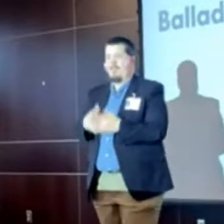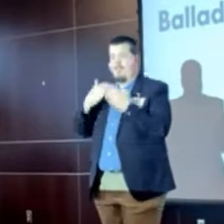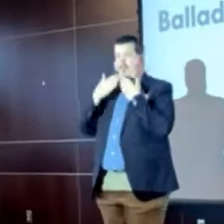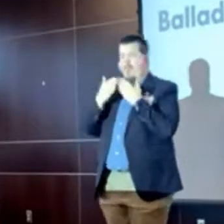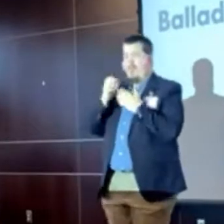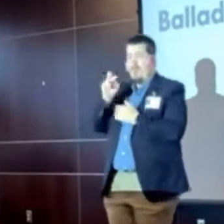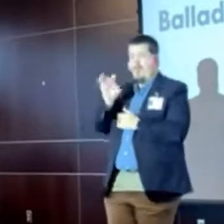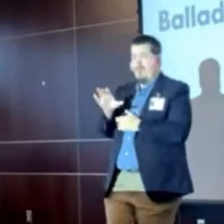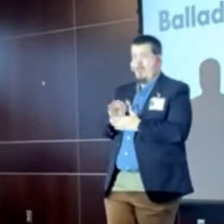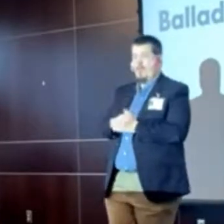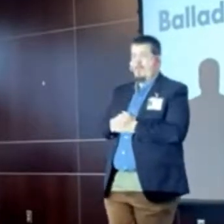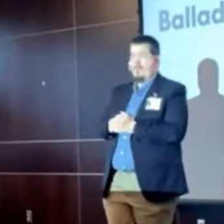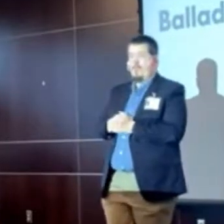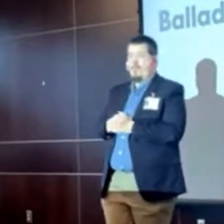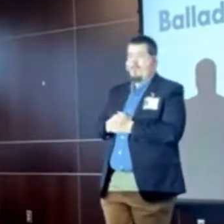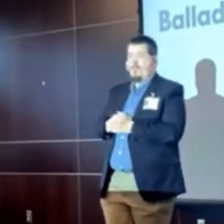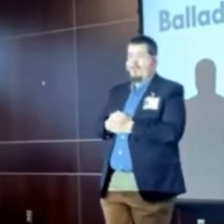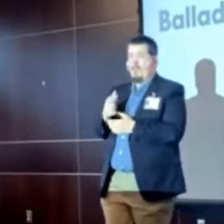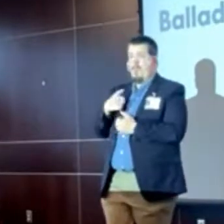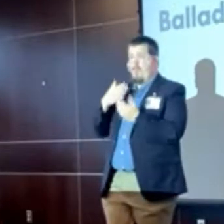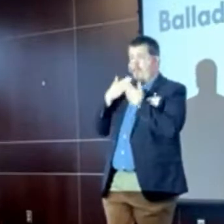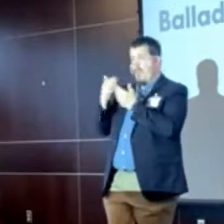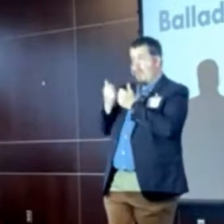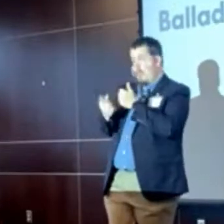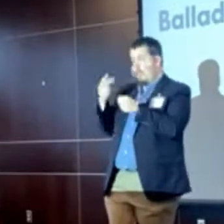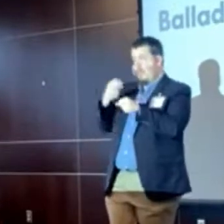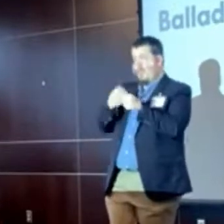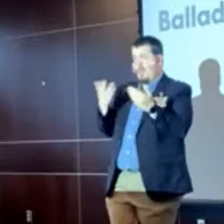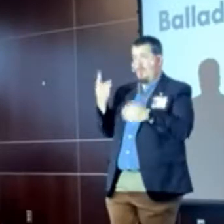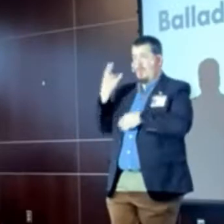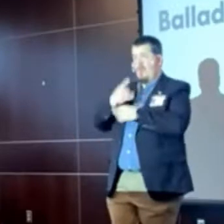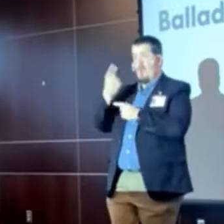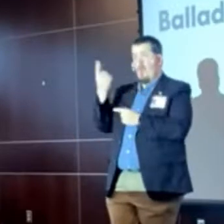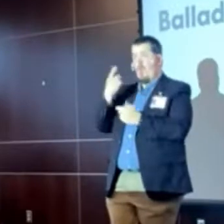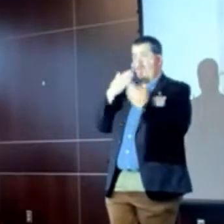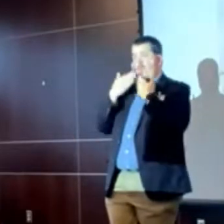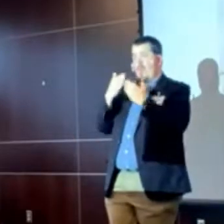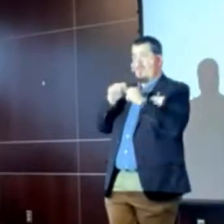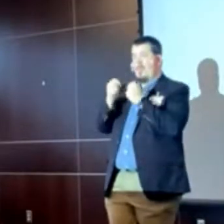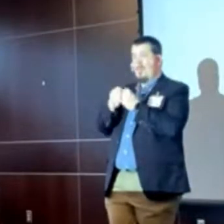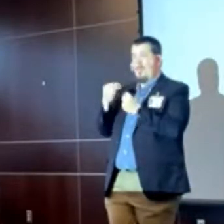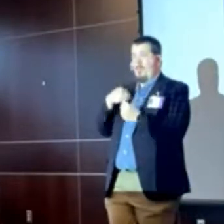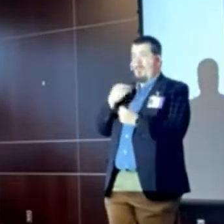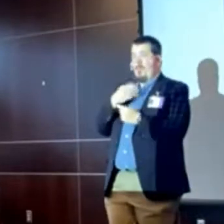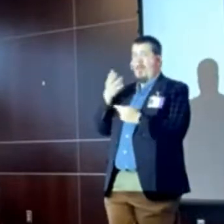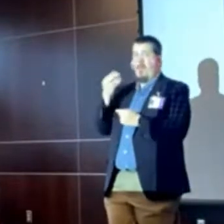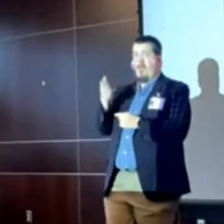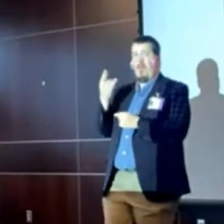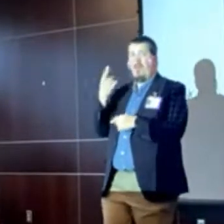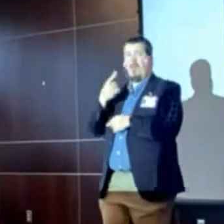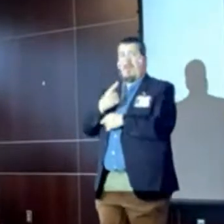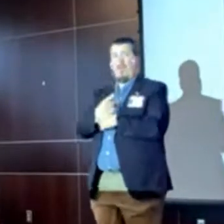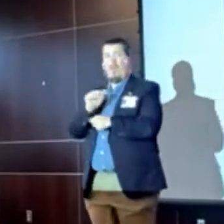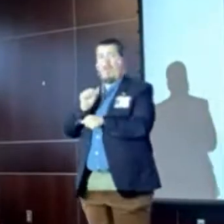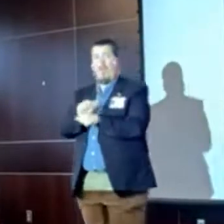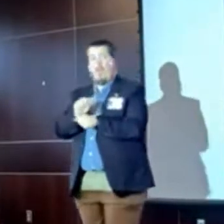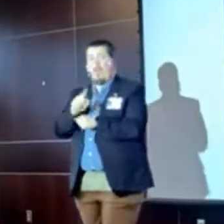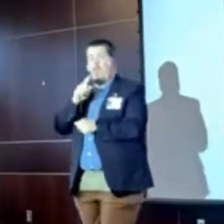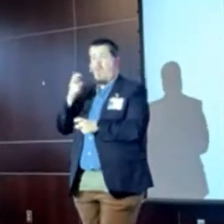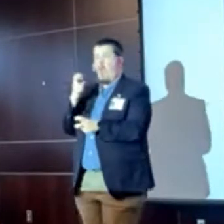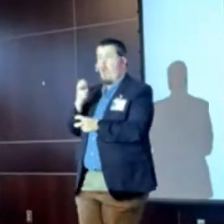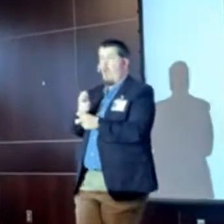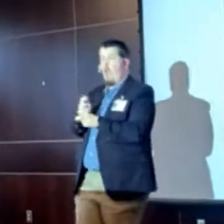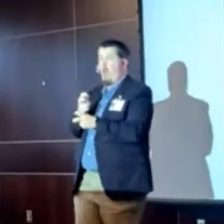Thanks, Eric. I want to thank everybody for joining us today. And as always, thanks to our team members that are out there working extremely